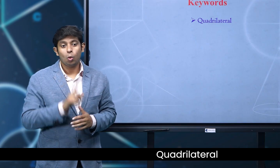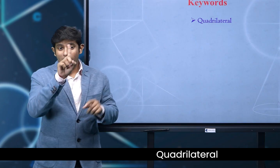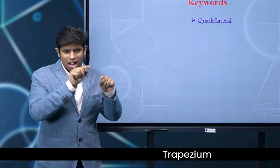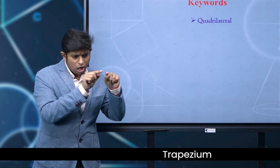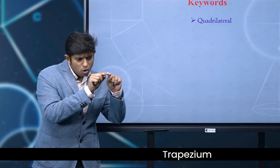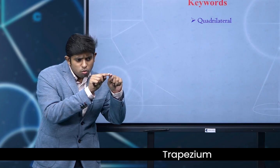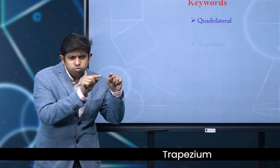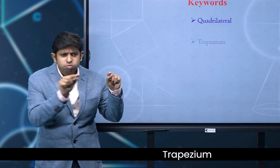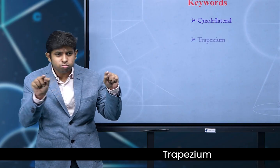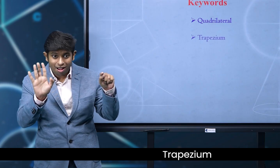trapezium,